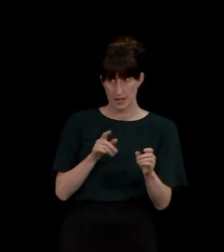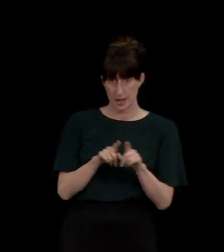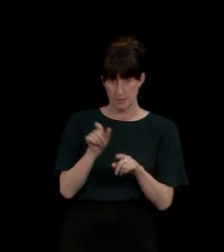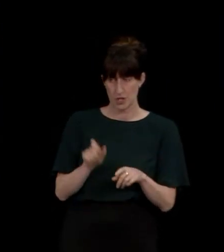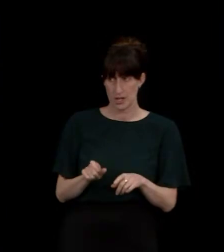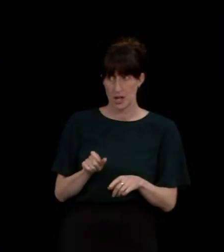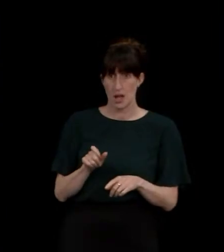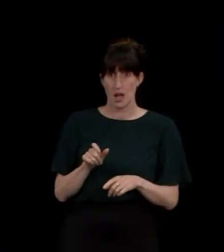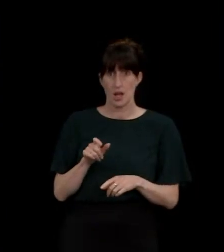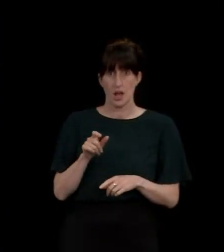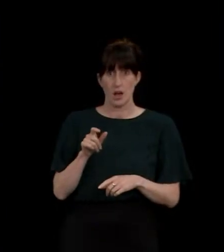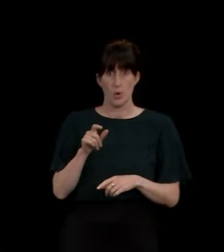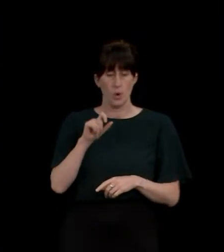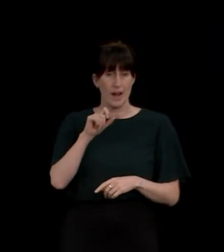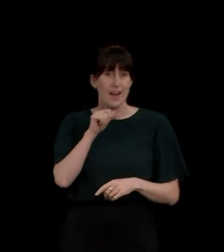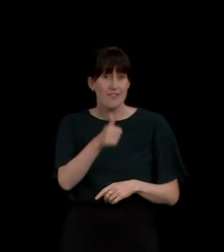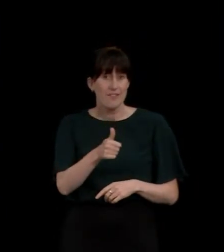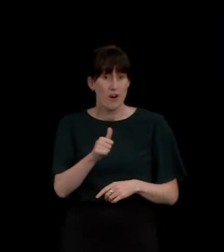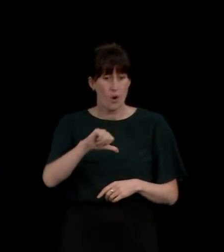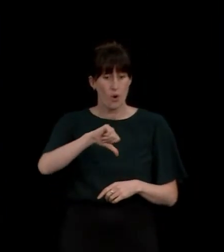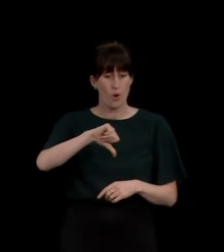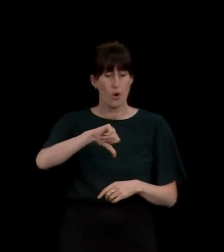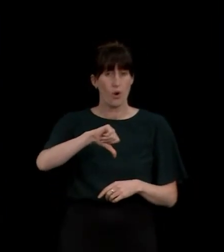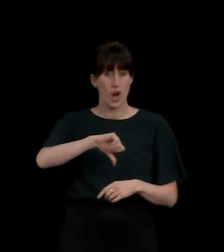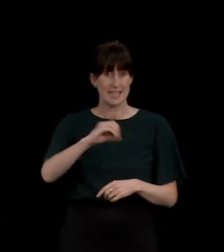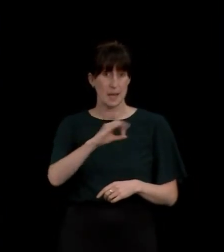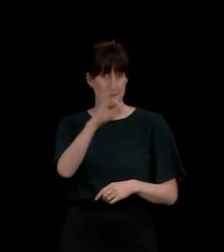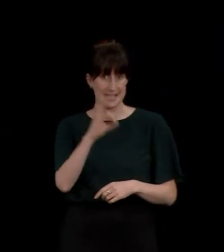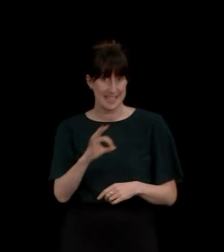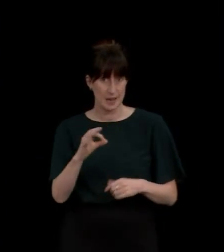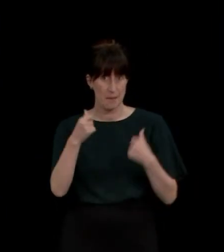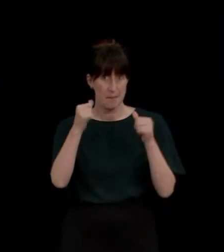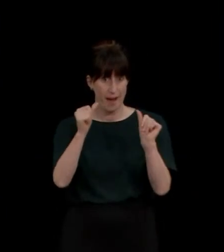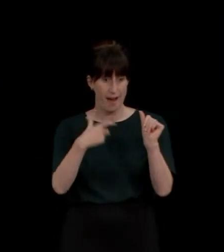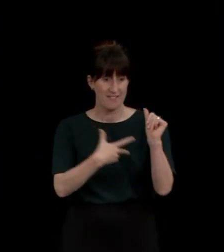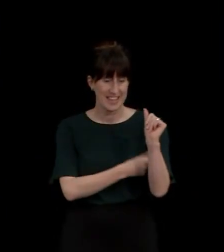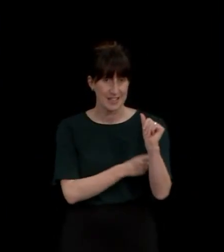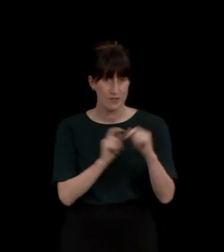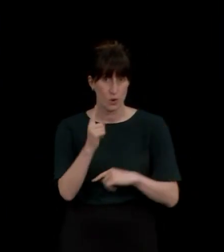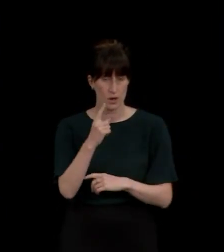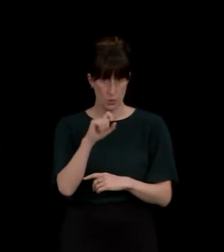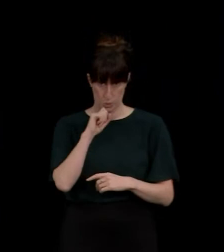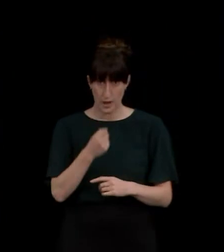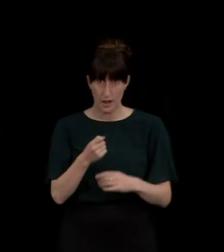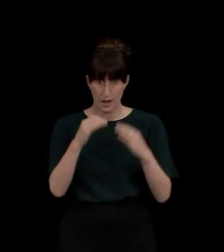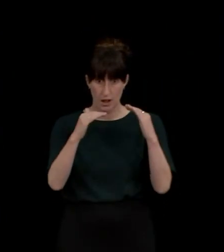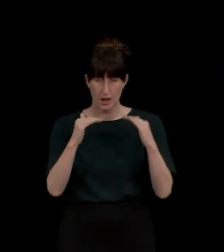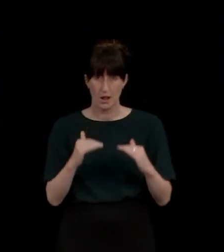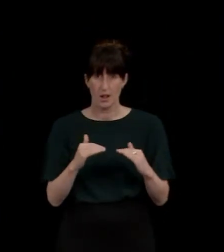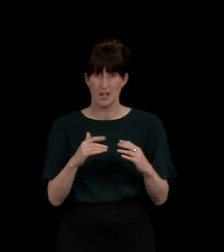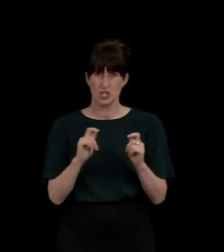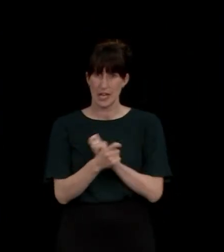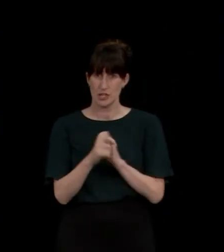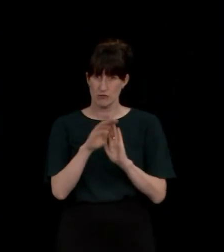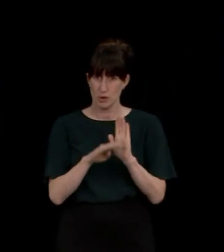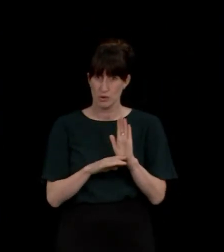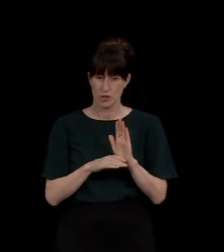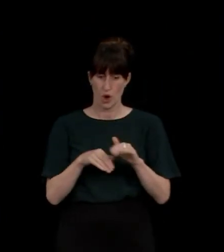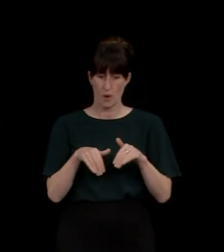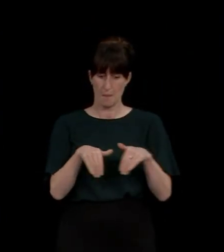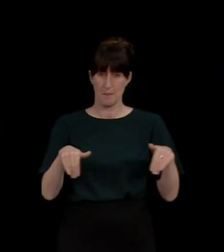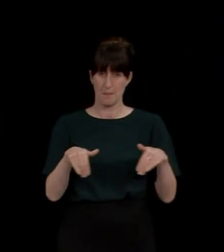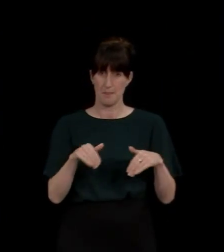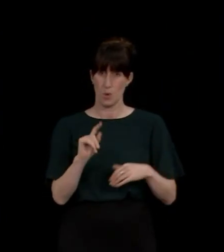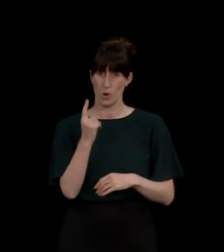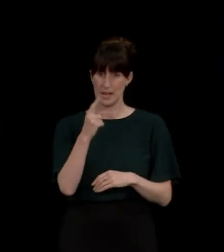to the 90% vaccination threshold? That's not something that we've made any direct connection to. But again,